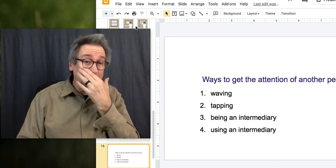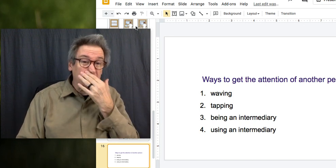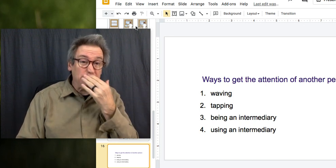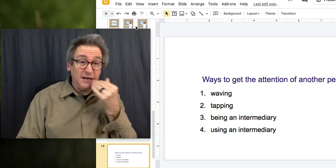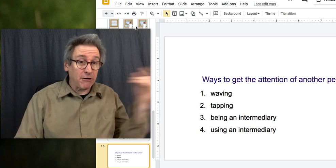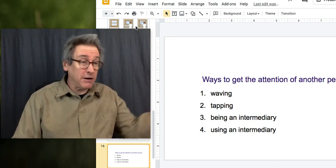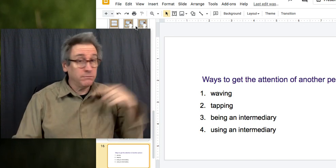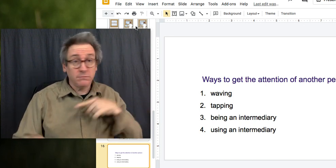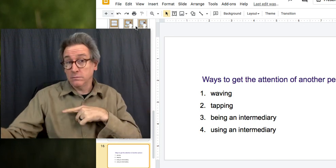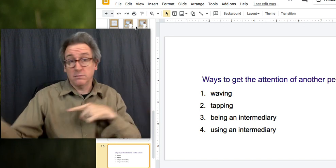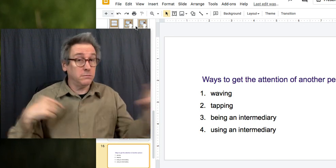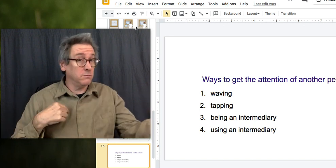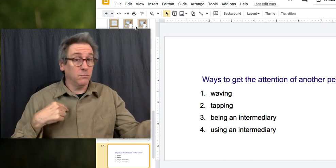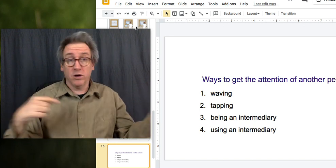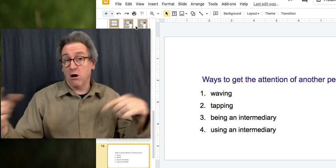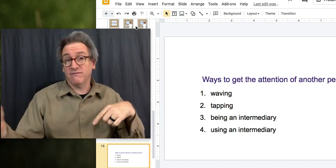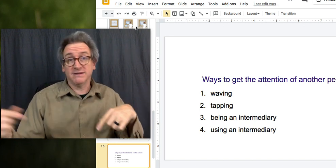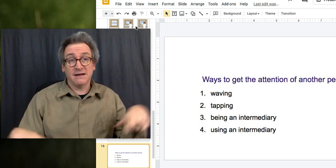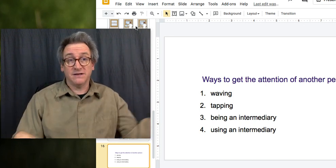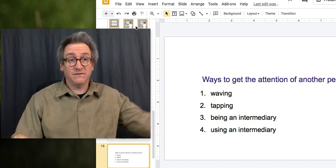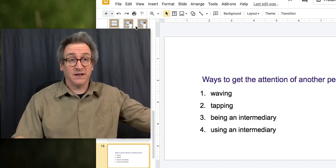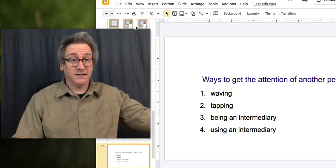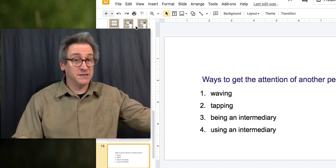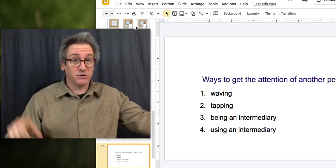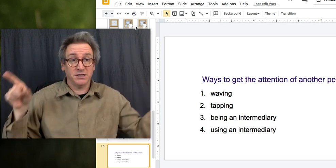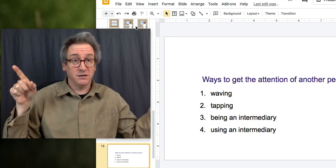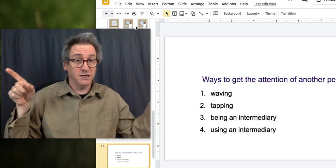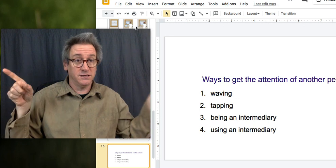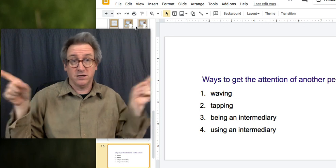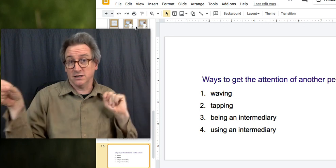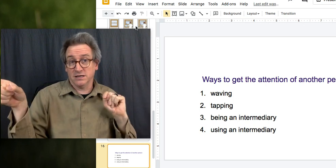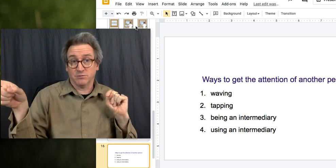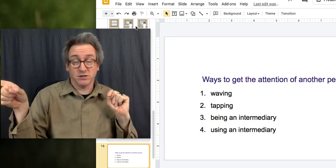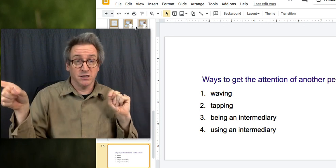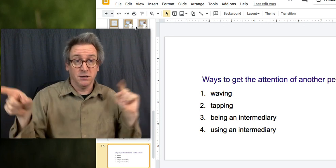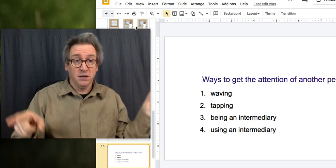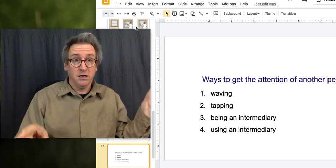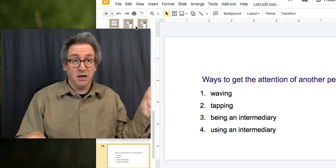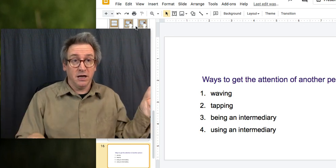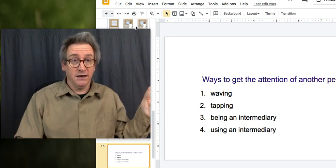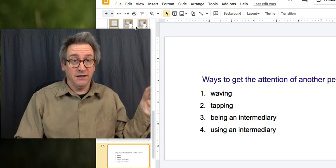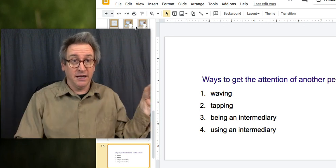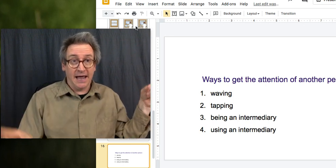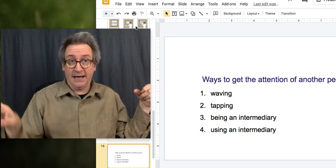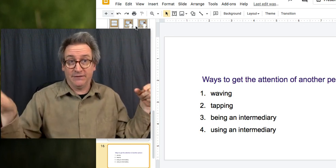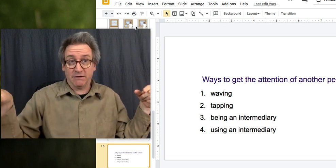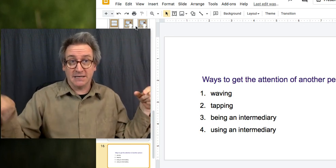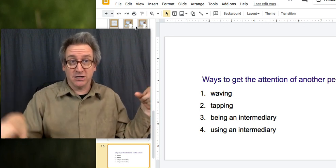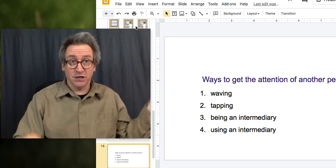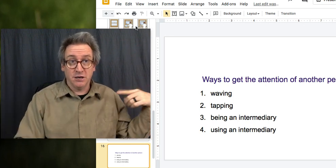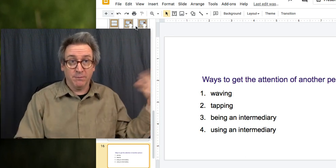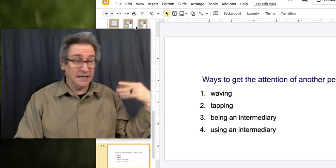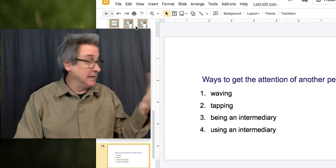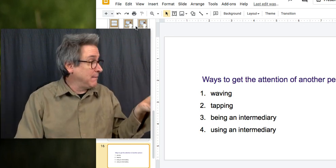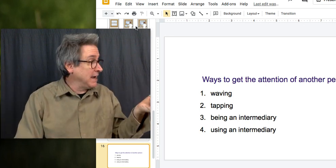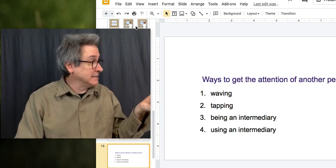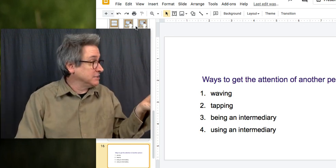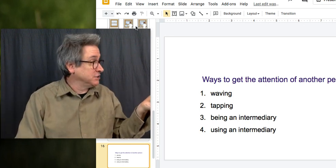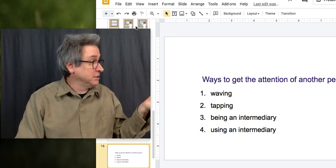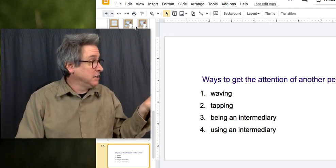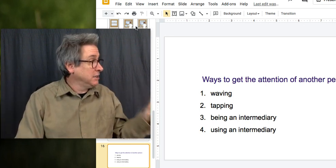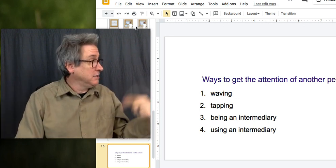Being an intermediary, we oftentimes, if like this person needs to talk to this person and they can't get their attention, but they can get